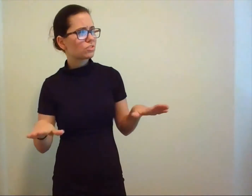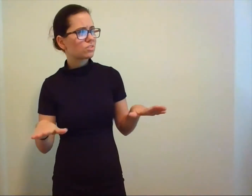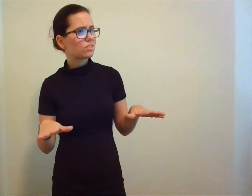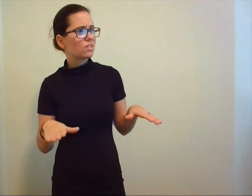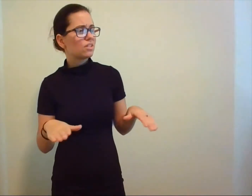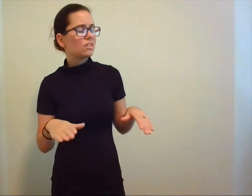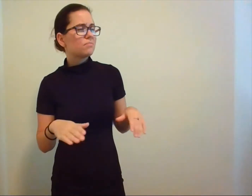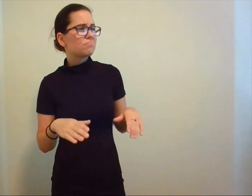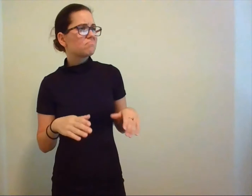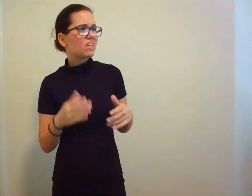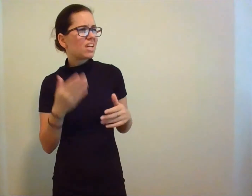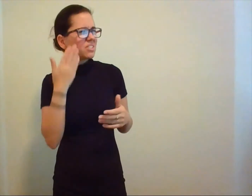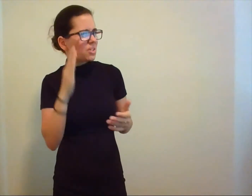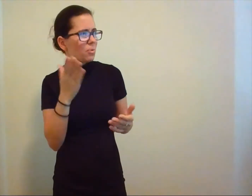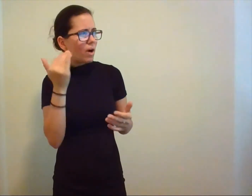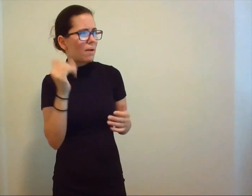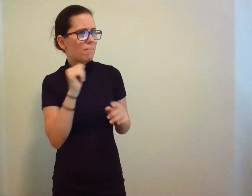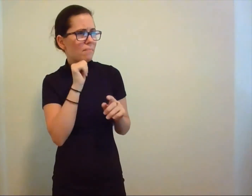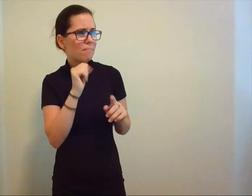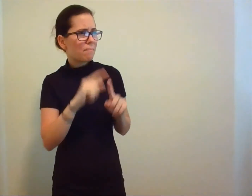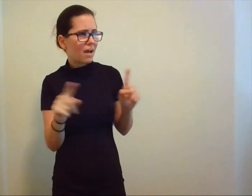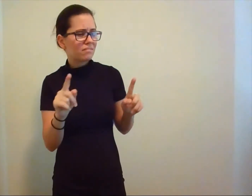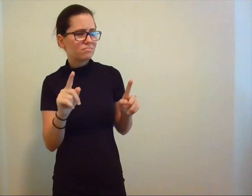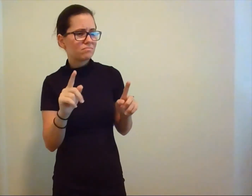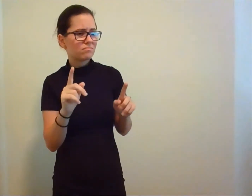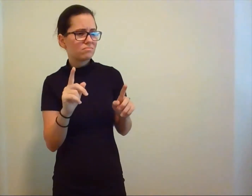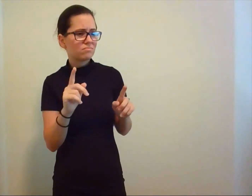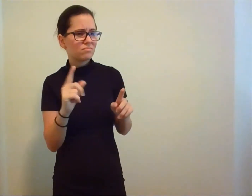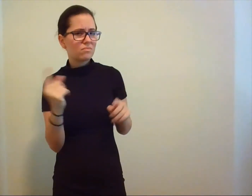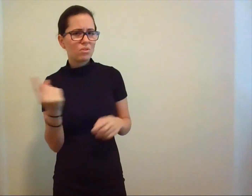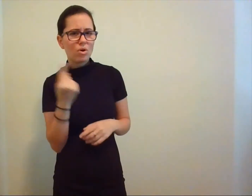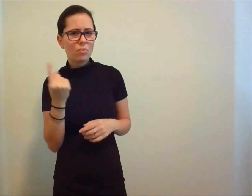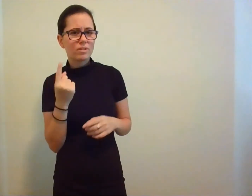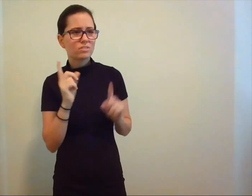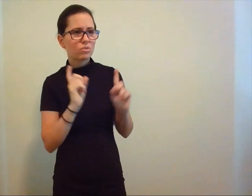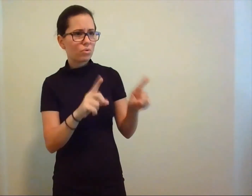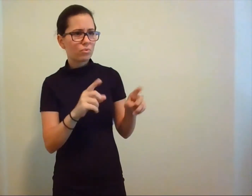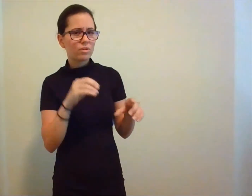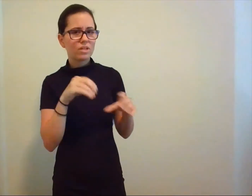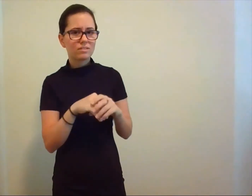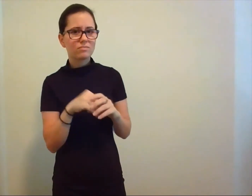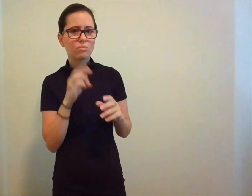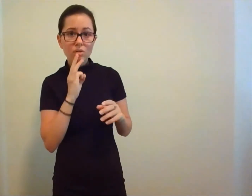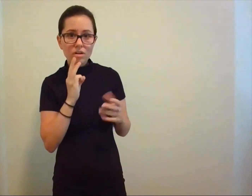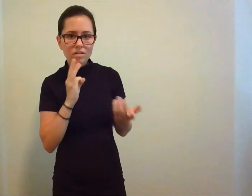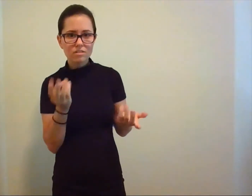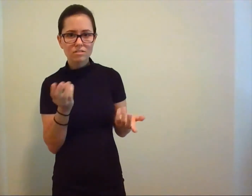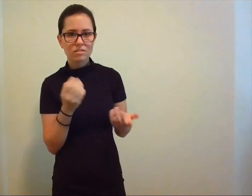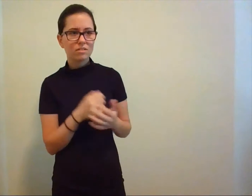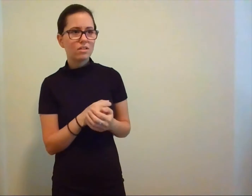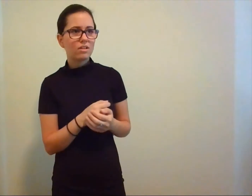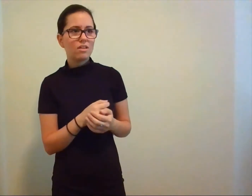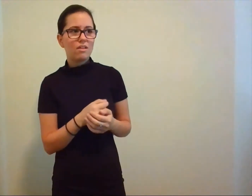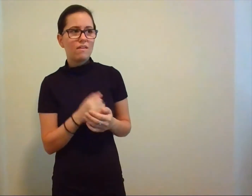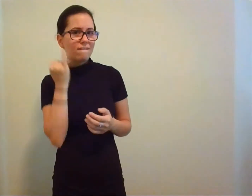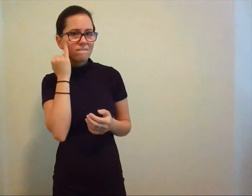whoo! I might die if I submerge like past my heart. And then all of a sudden some kids are sprinting by and they're just like frolicking all